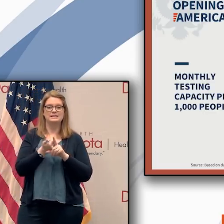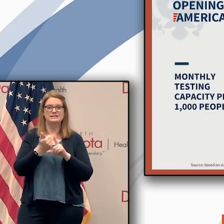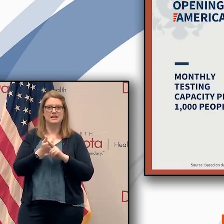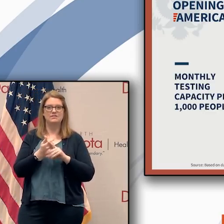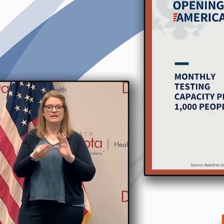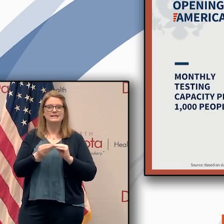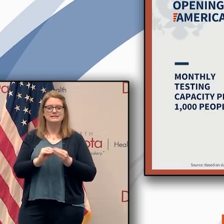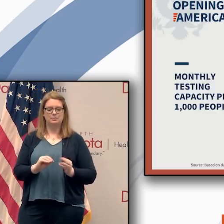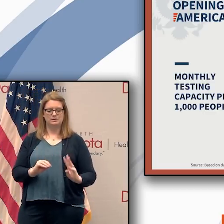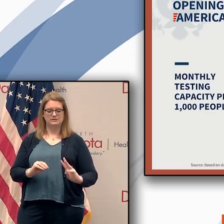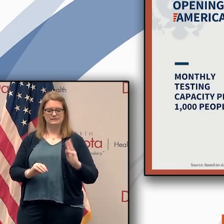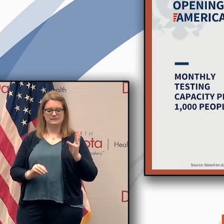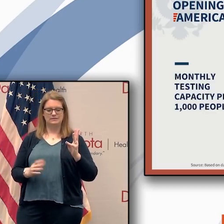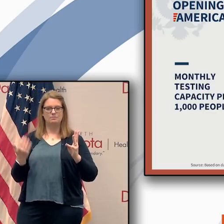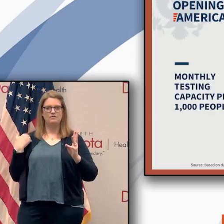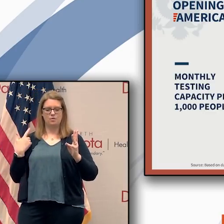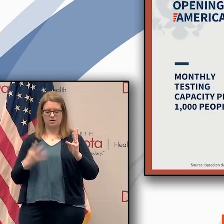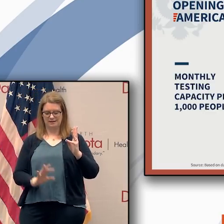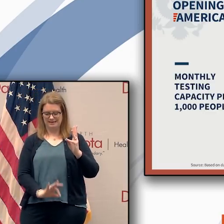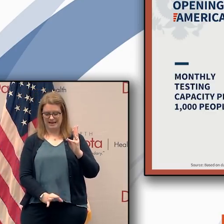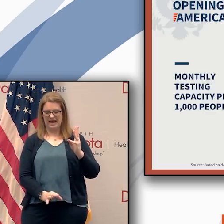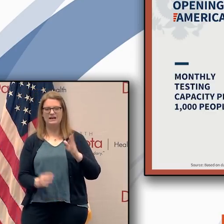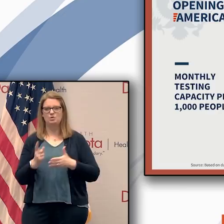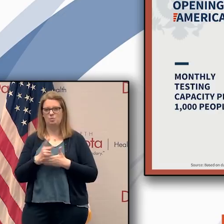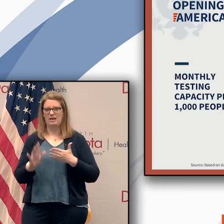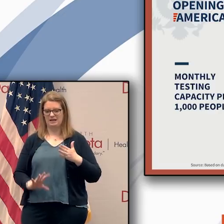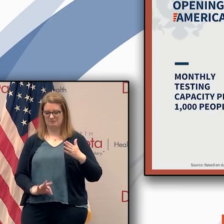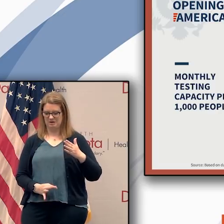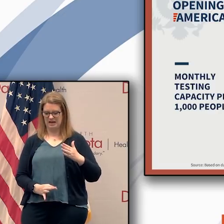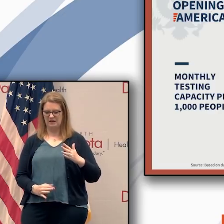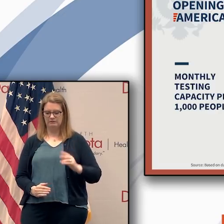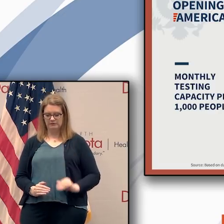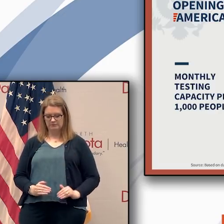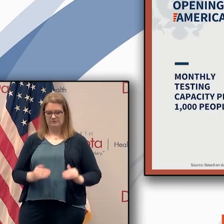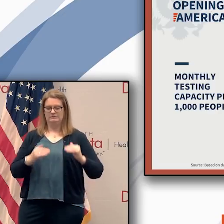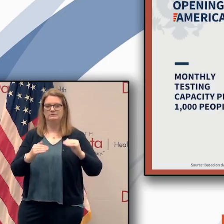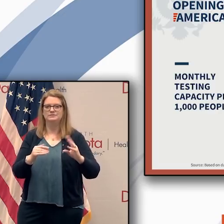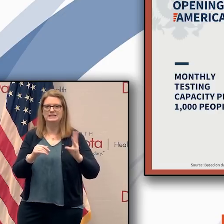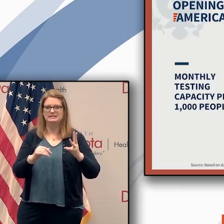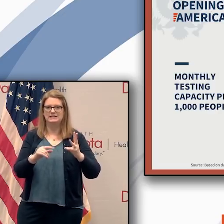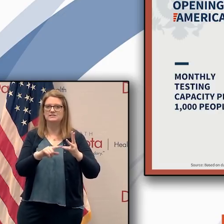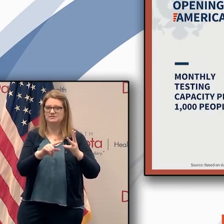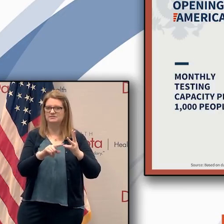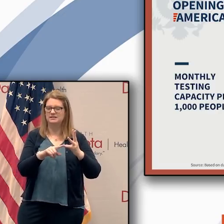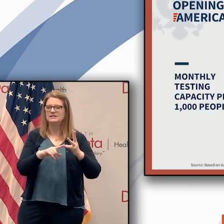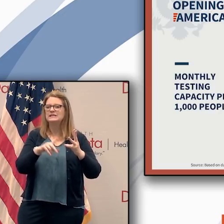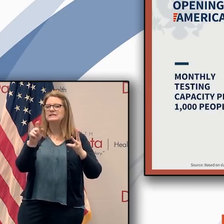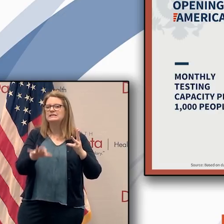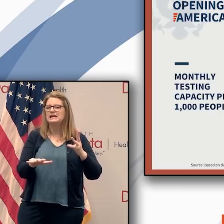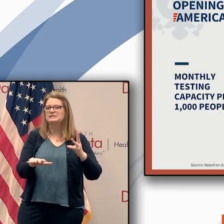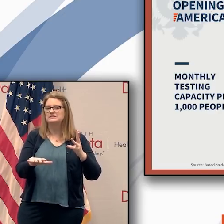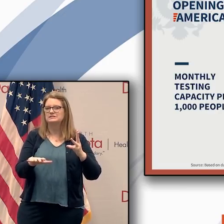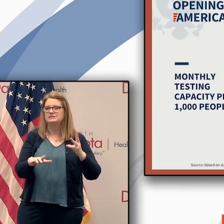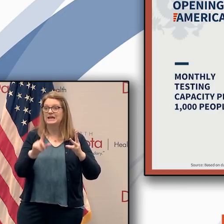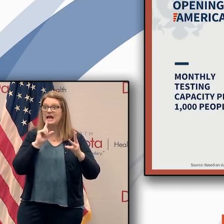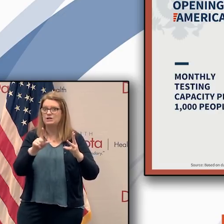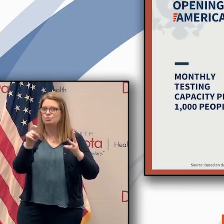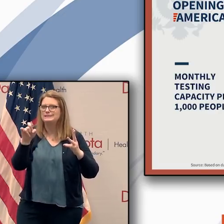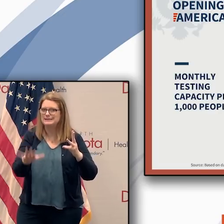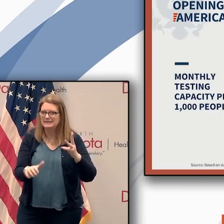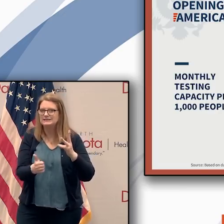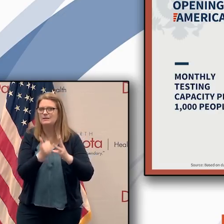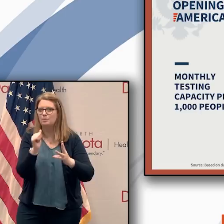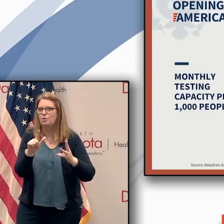the nation. We were at number 9 over the weekend, but we moved up to the number 6 spot in terms of actual testing